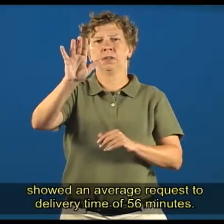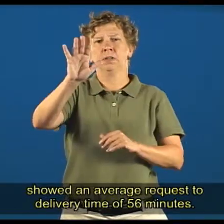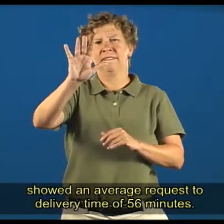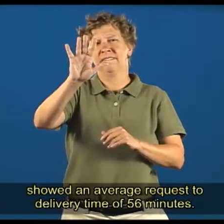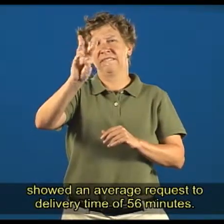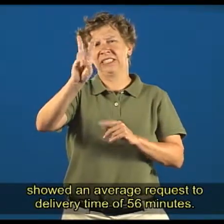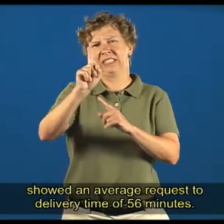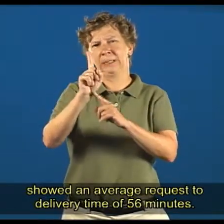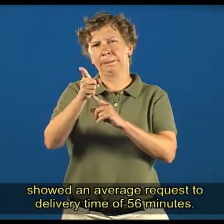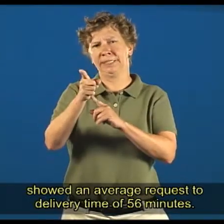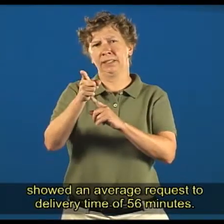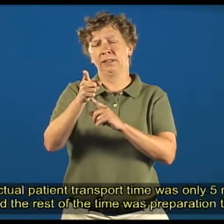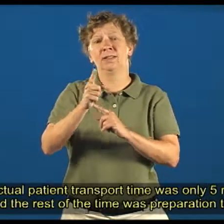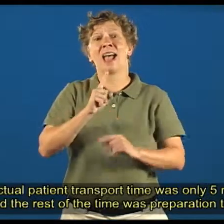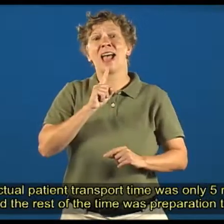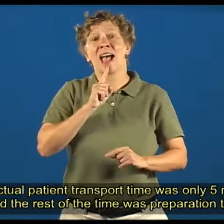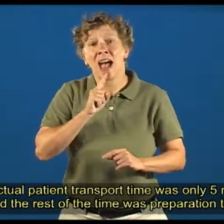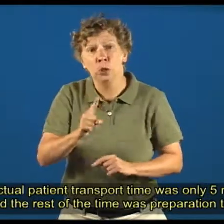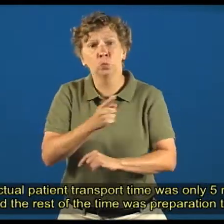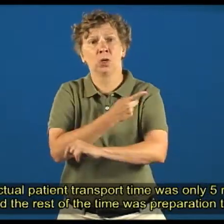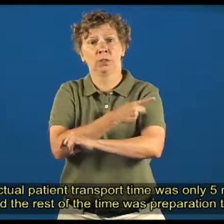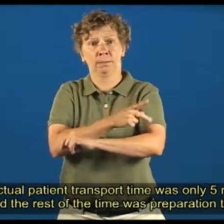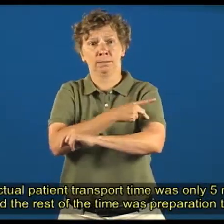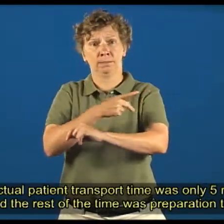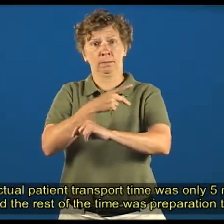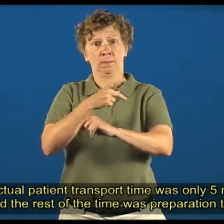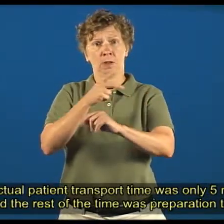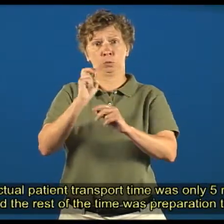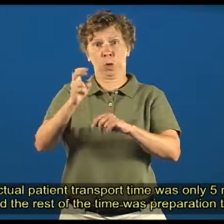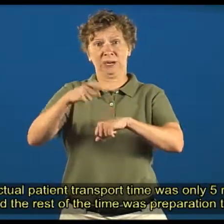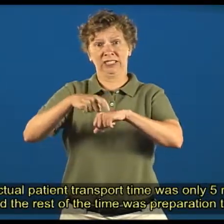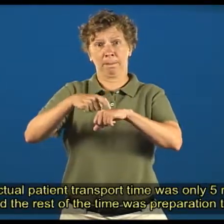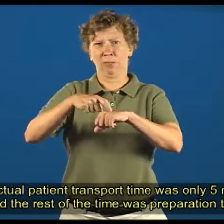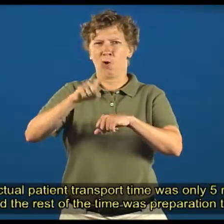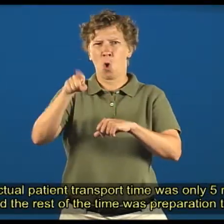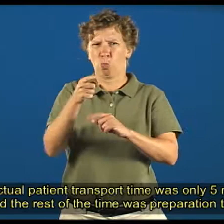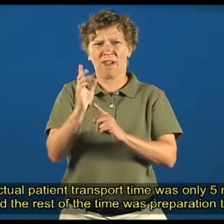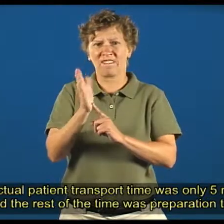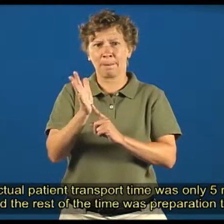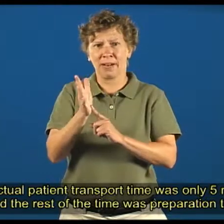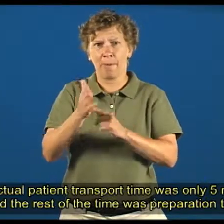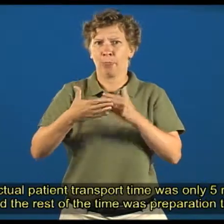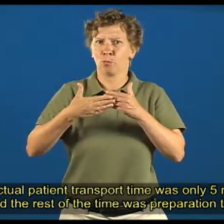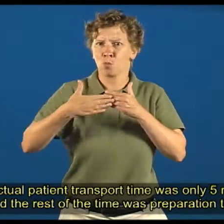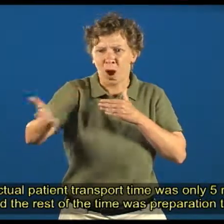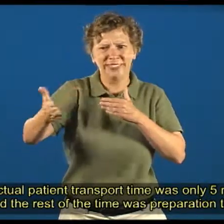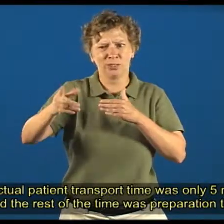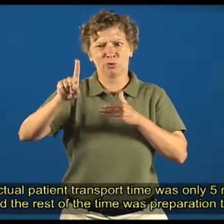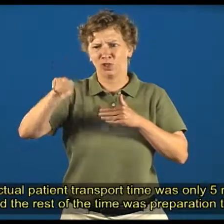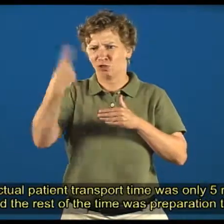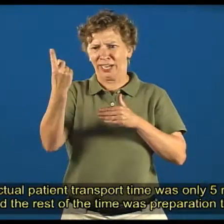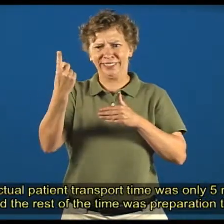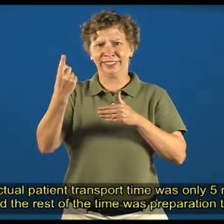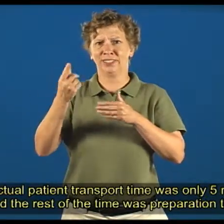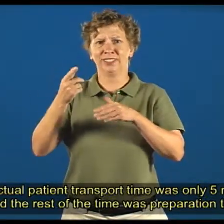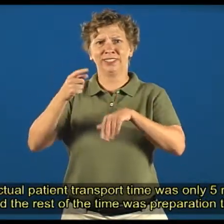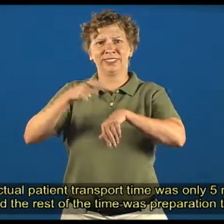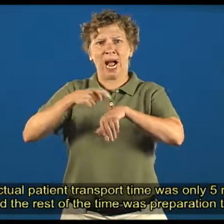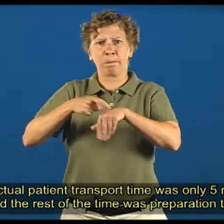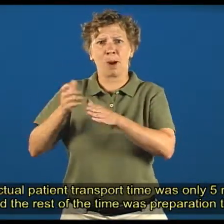of 56 minutes. The actual patient transport time was only 5 minutes, and the rest of the time